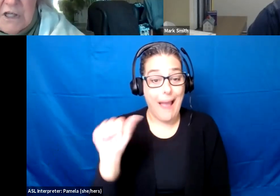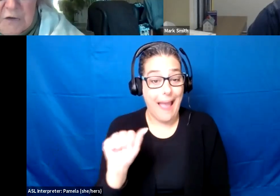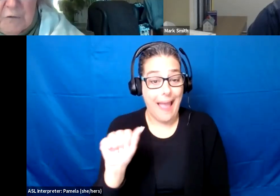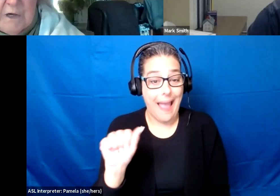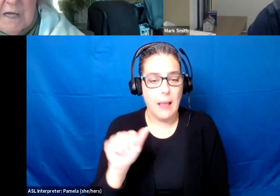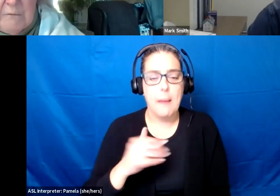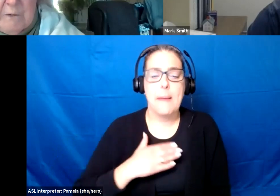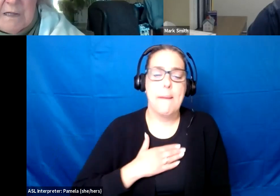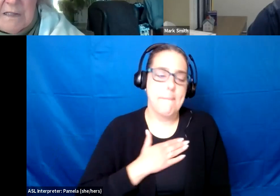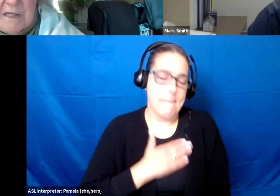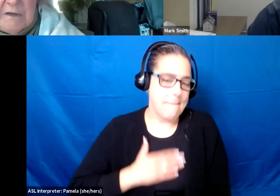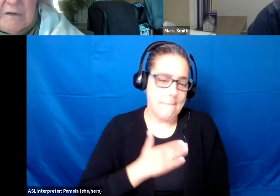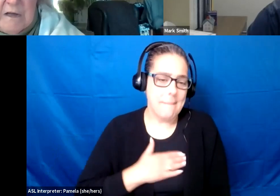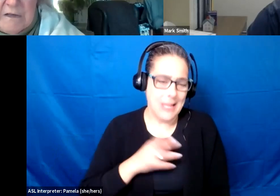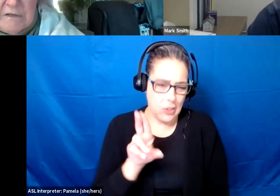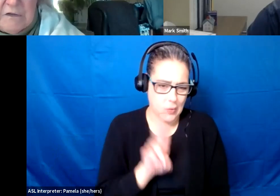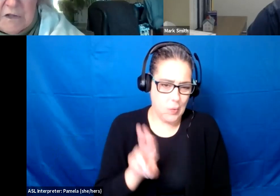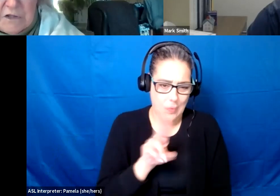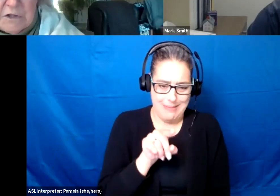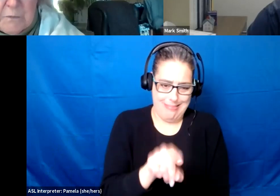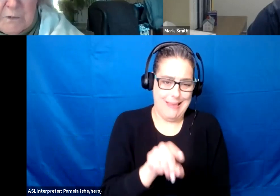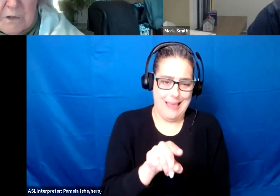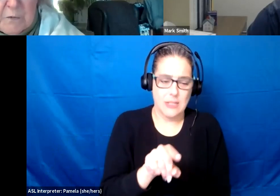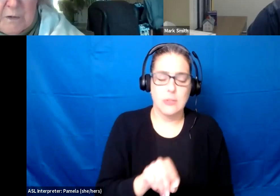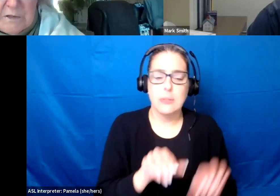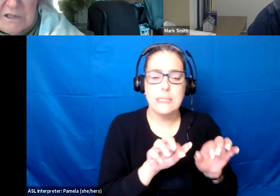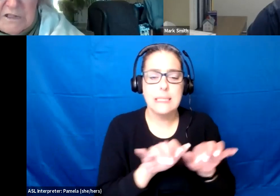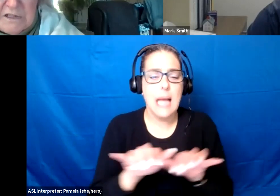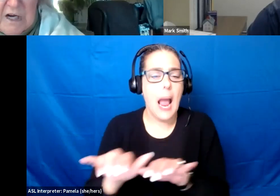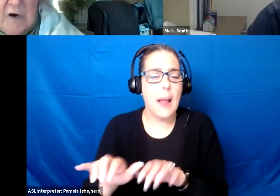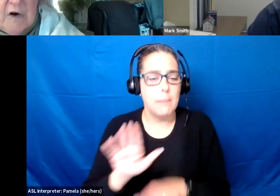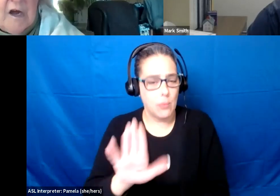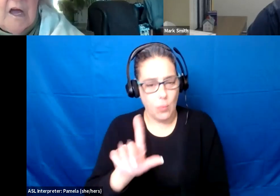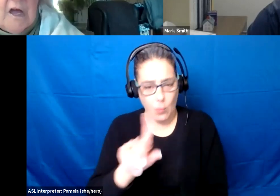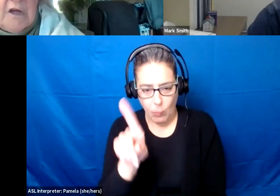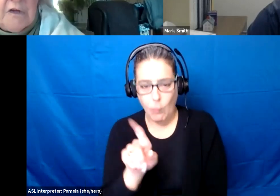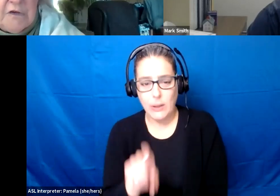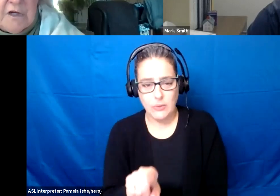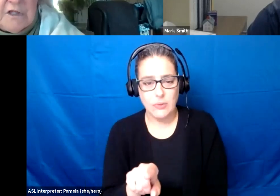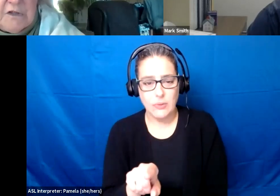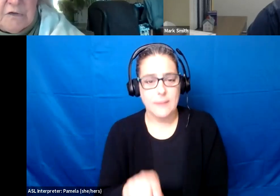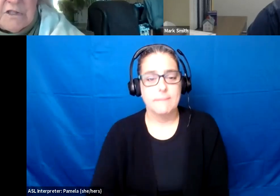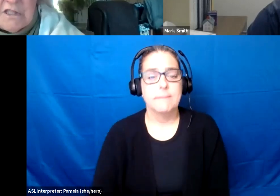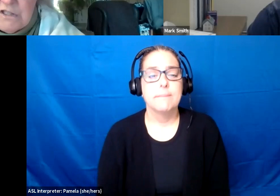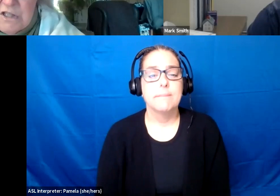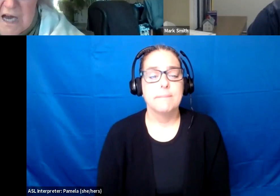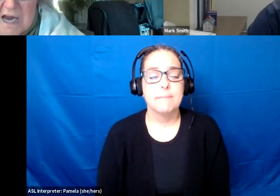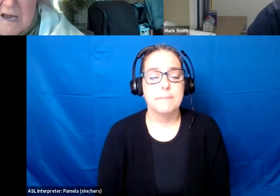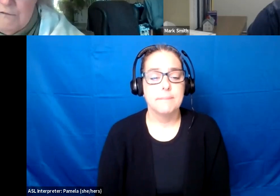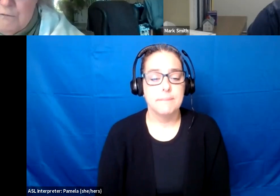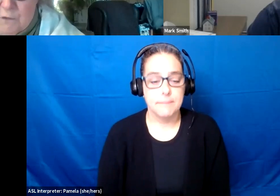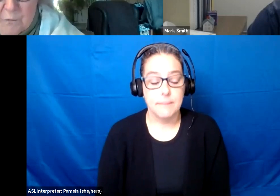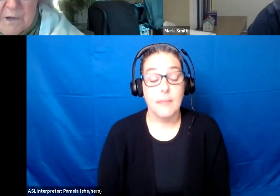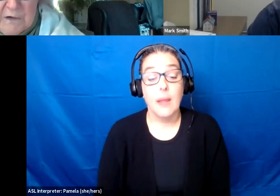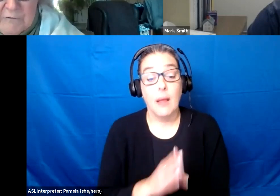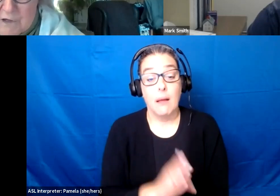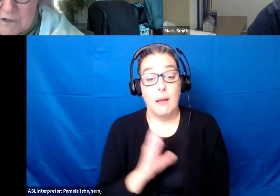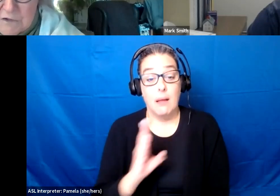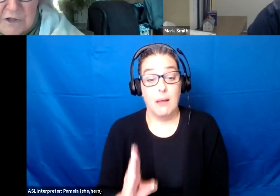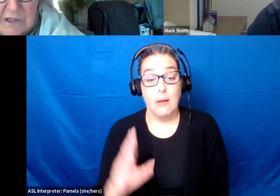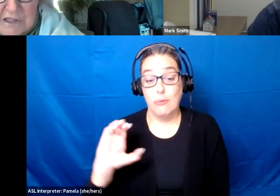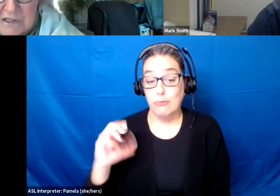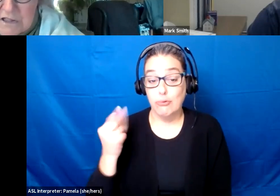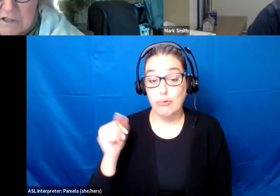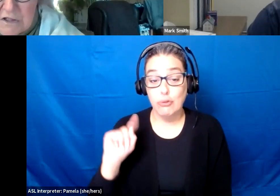Please use the Q&A button. You can just put the questions there. You can use the chat for